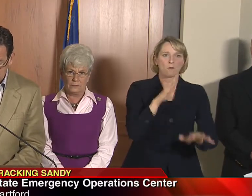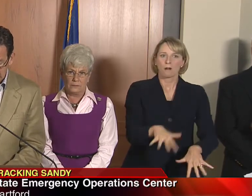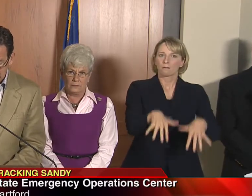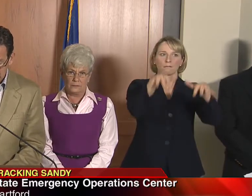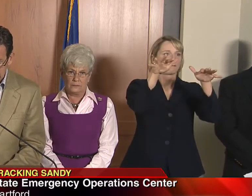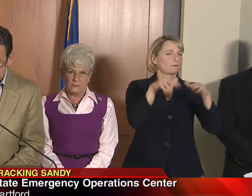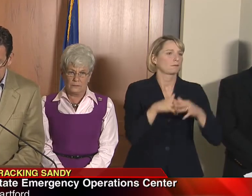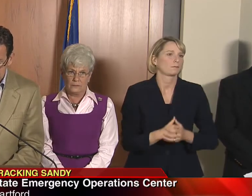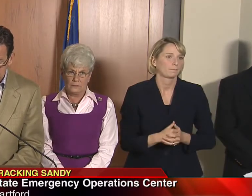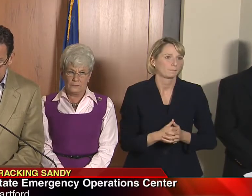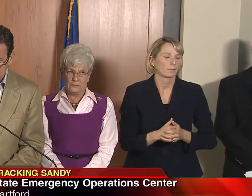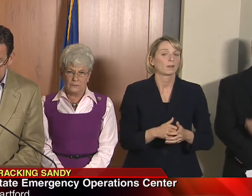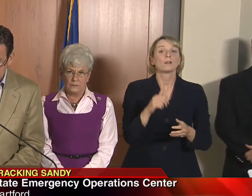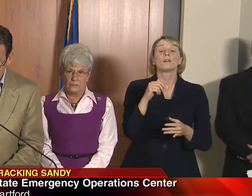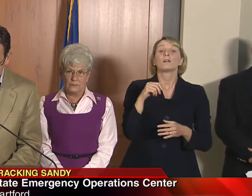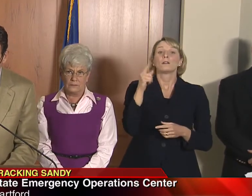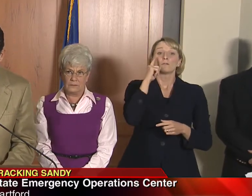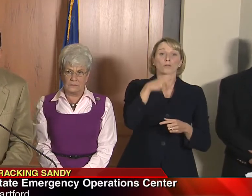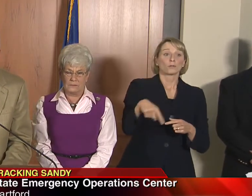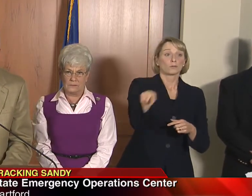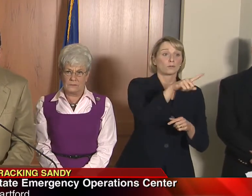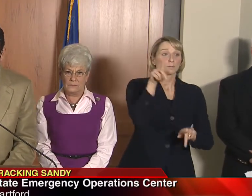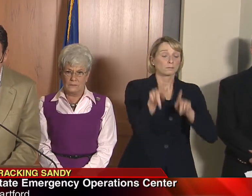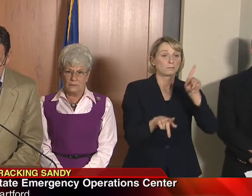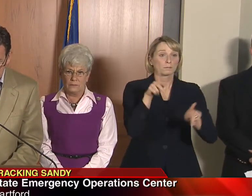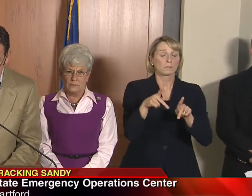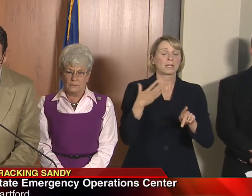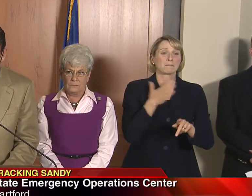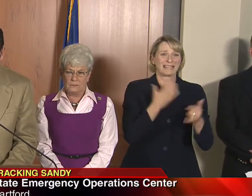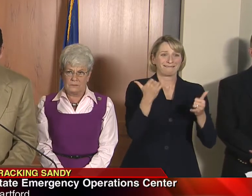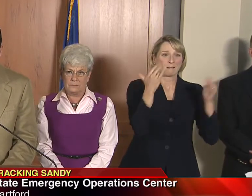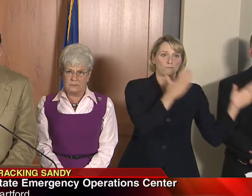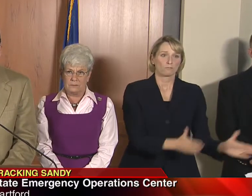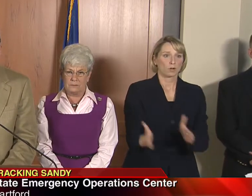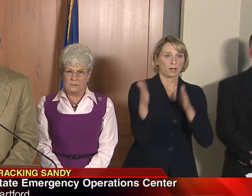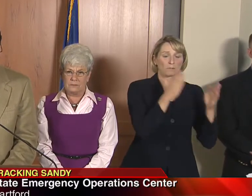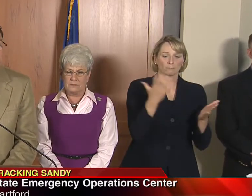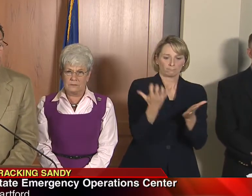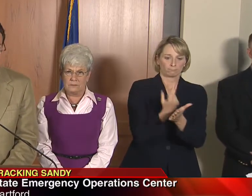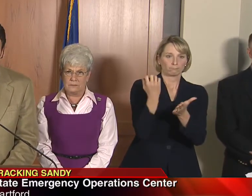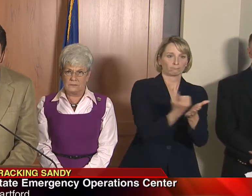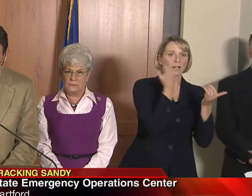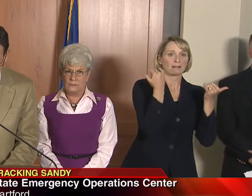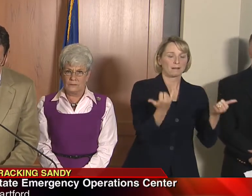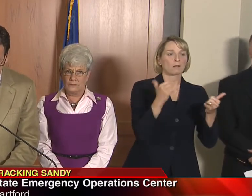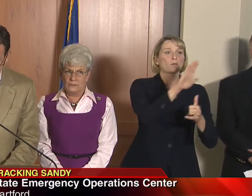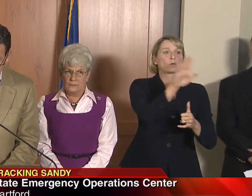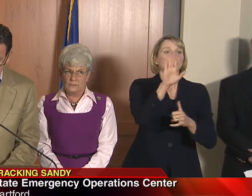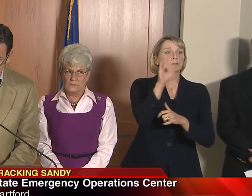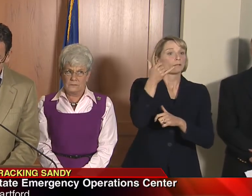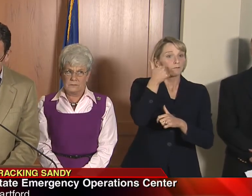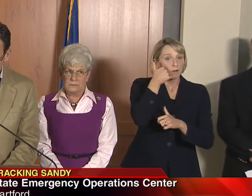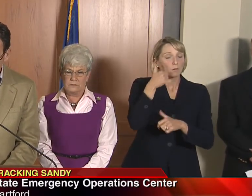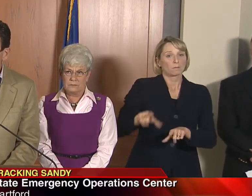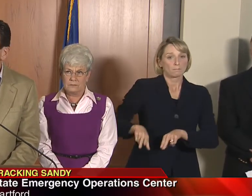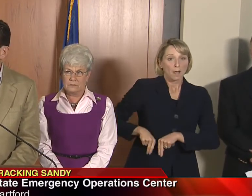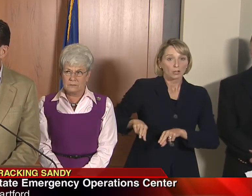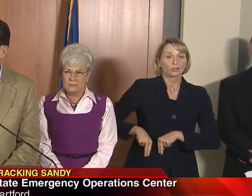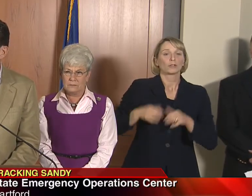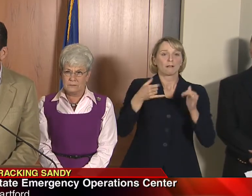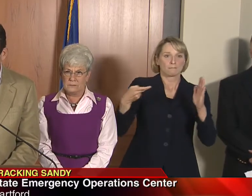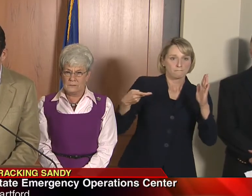For everyone else, take these next few hours before the winds pick up to charge your cell phones, to make sure you have